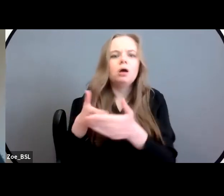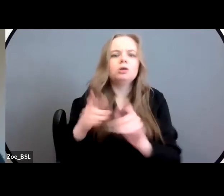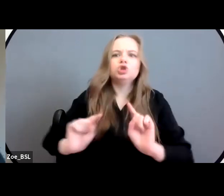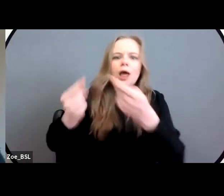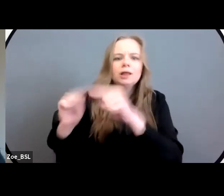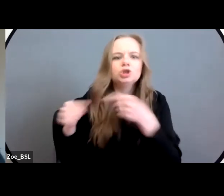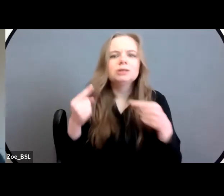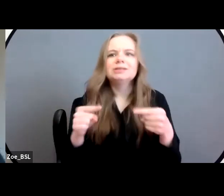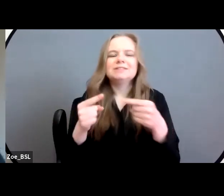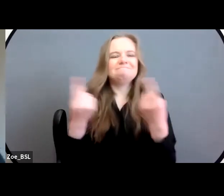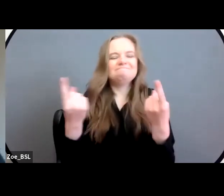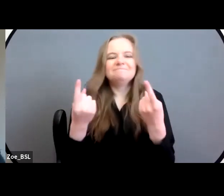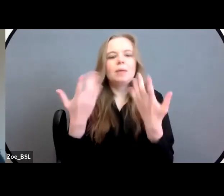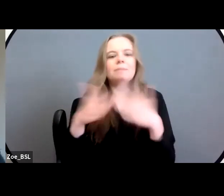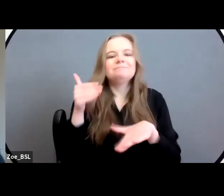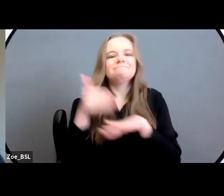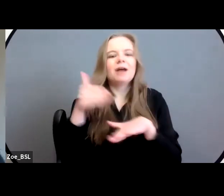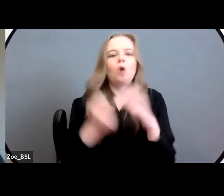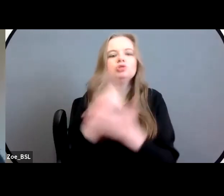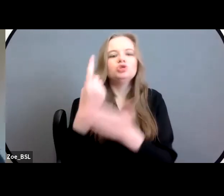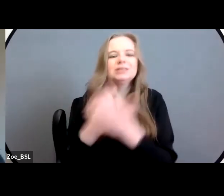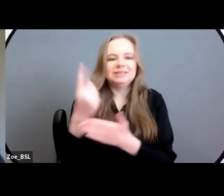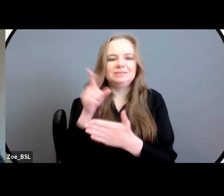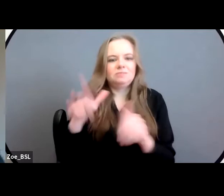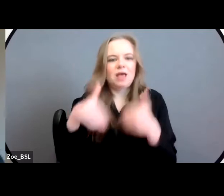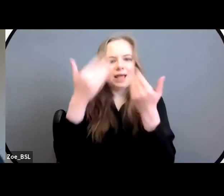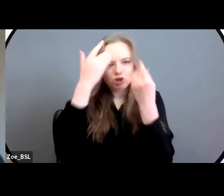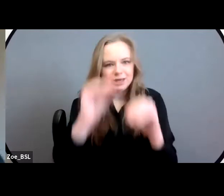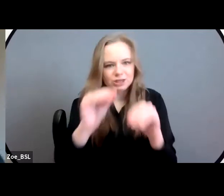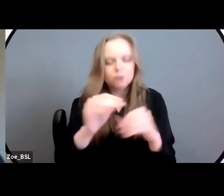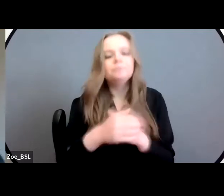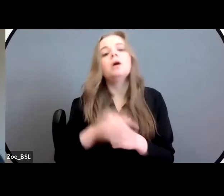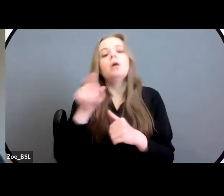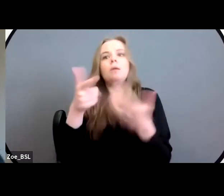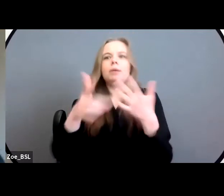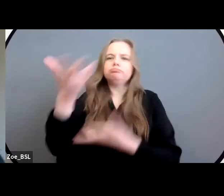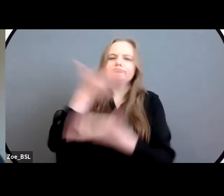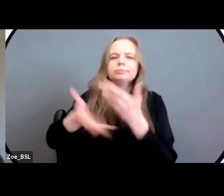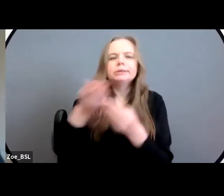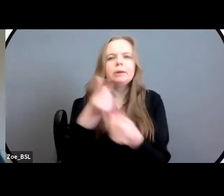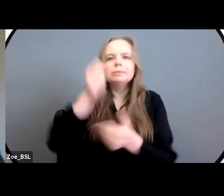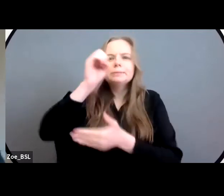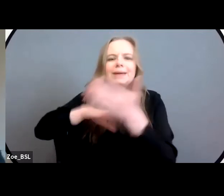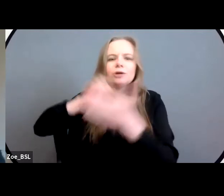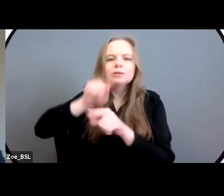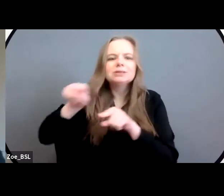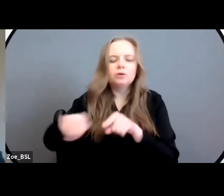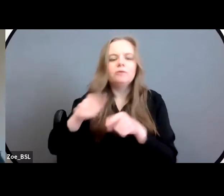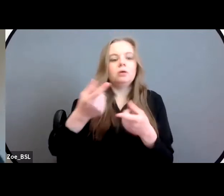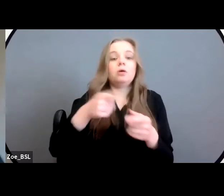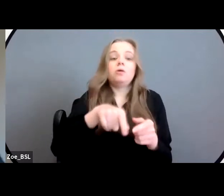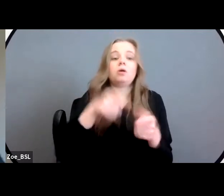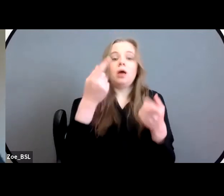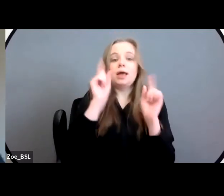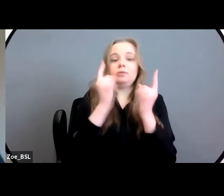around higher education, but also then some of those transitions into the workplace as well. So I guess that movement between education and the